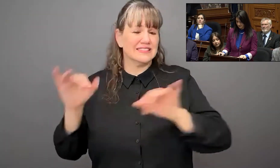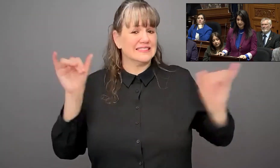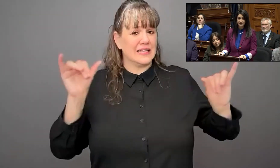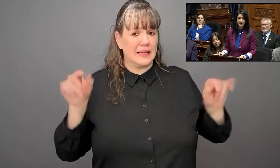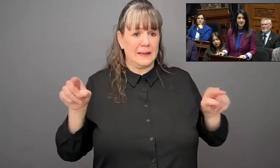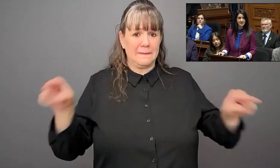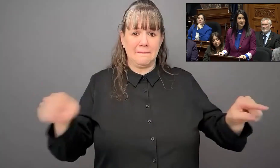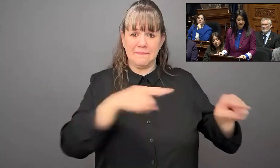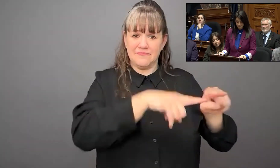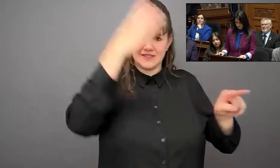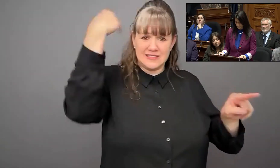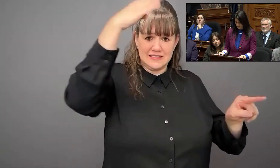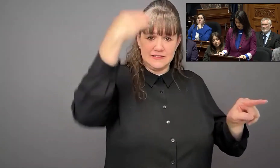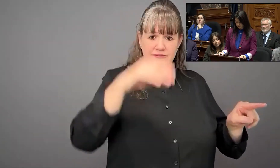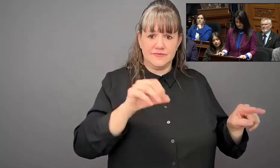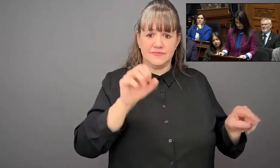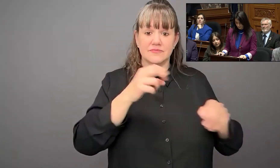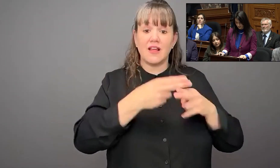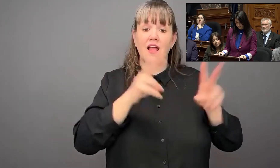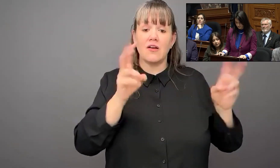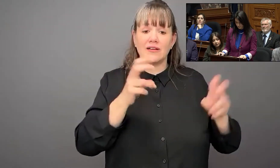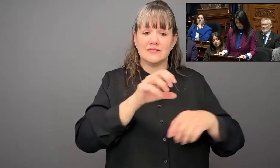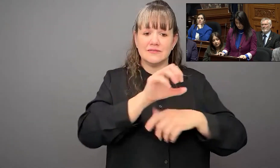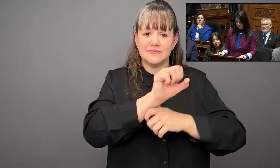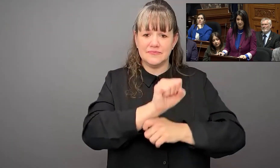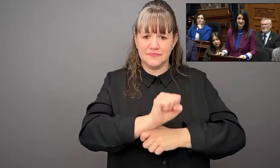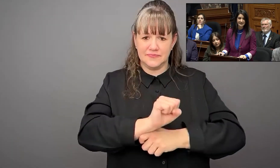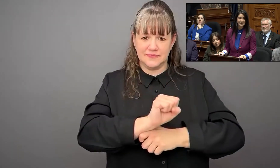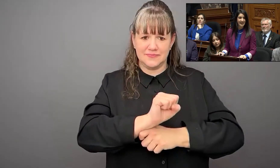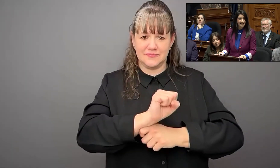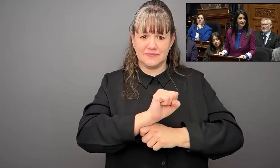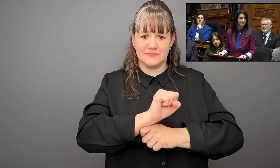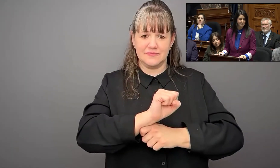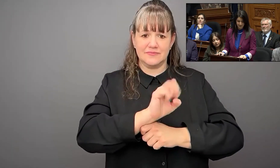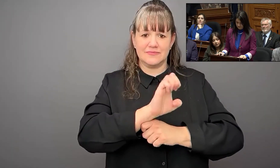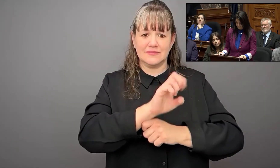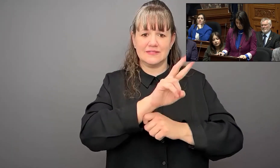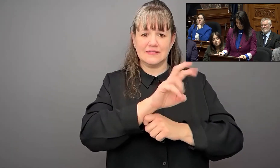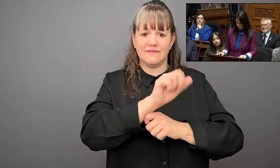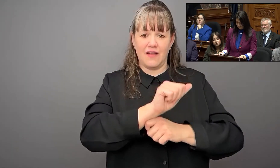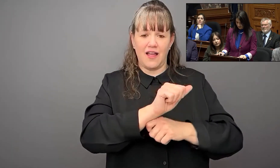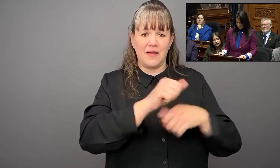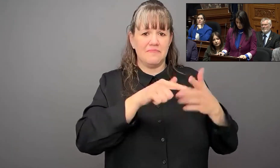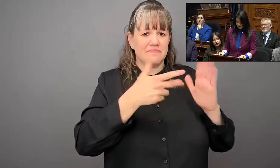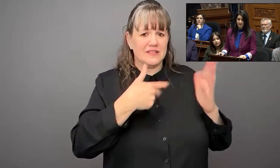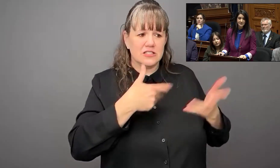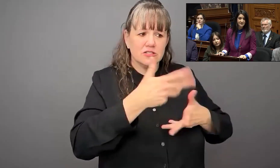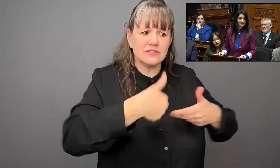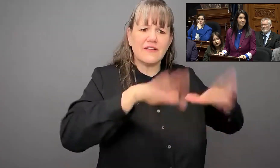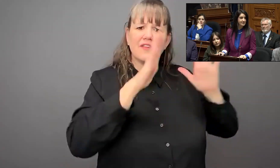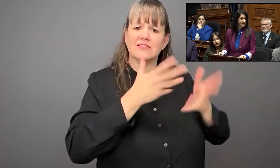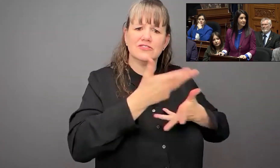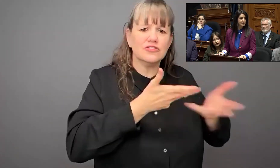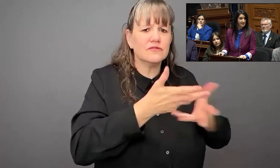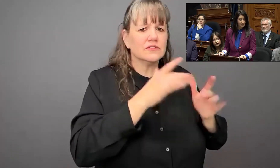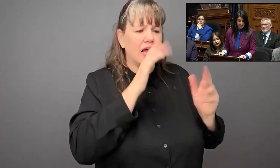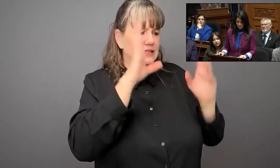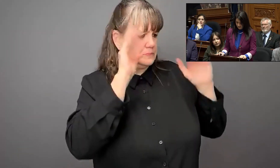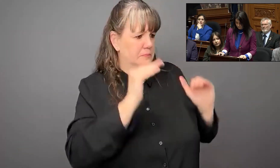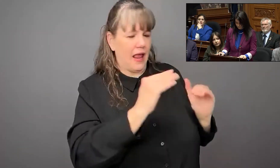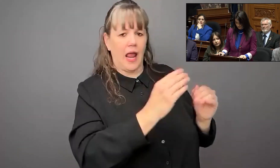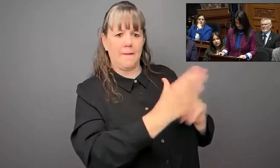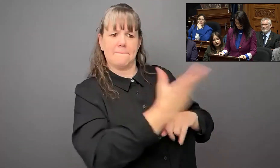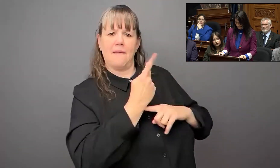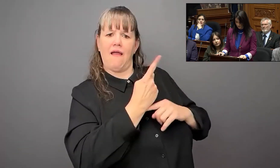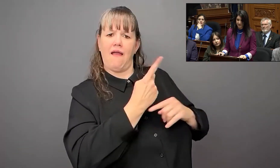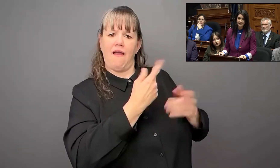service encourages individuals to help others without expecting anything in return. One of the most visible examples that we know